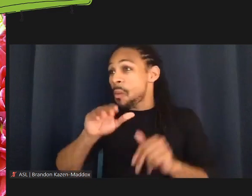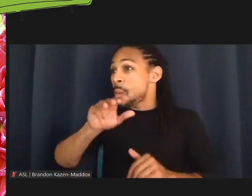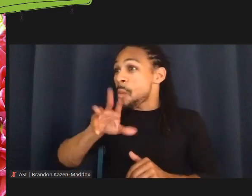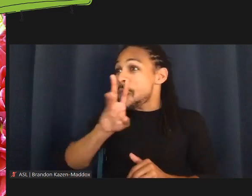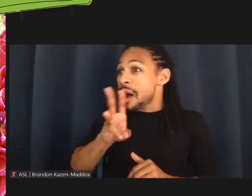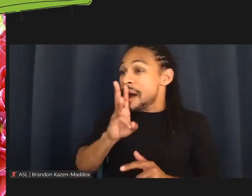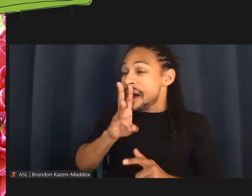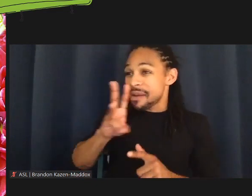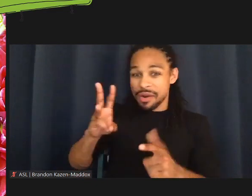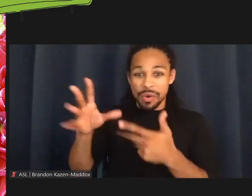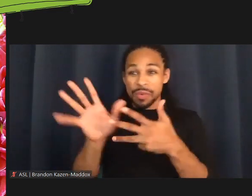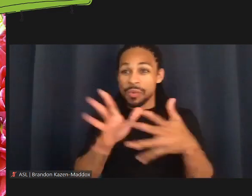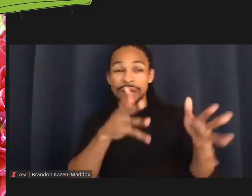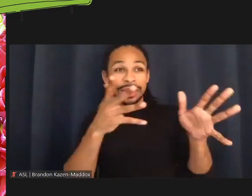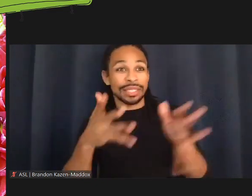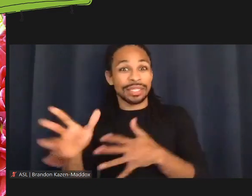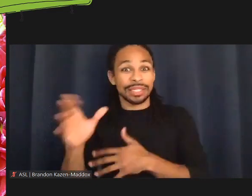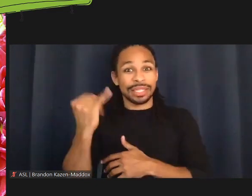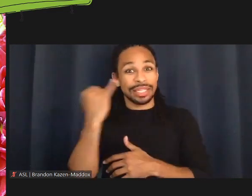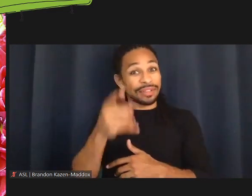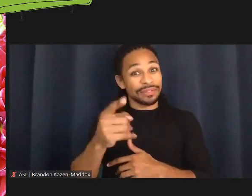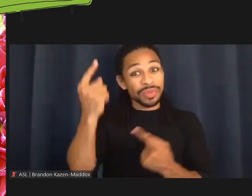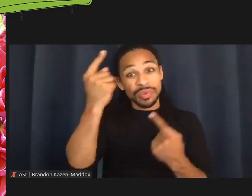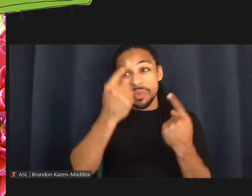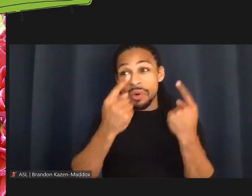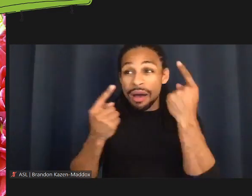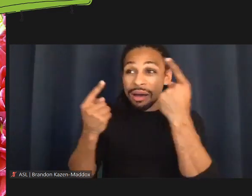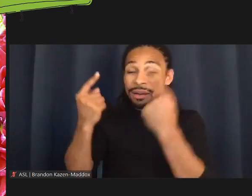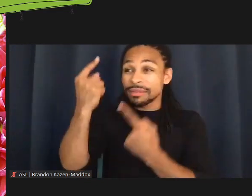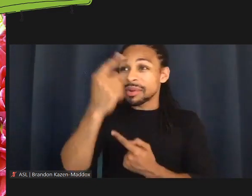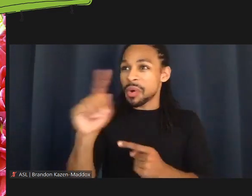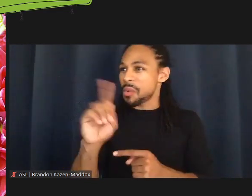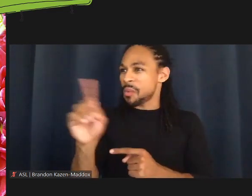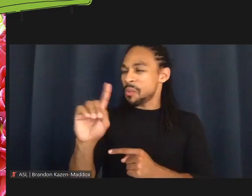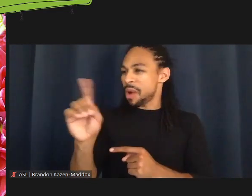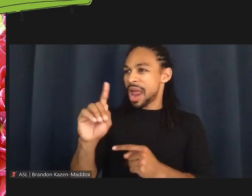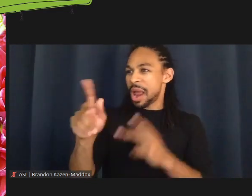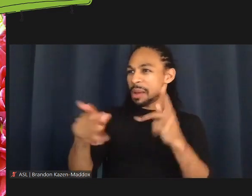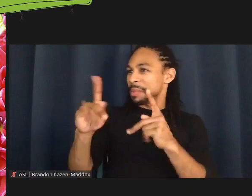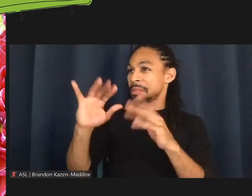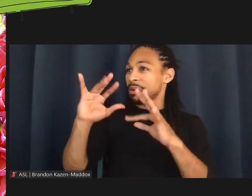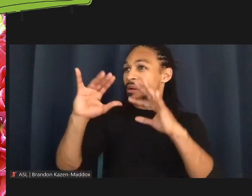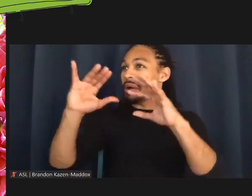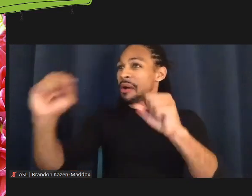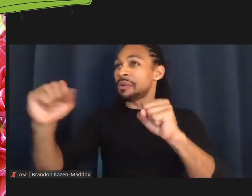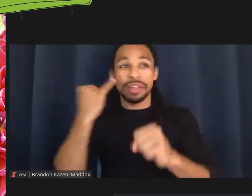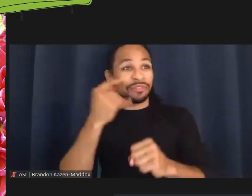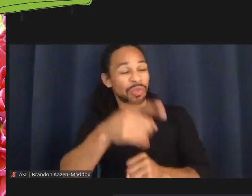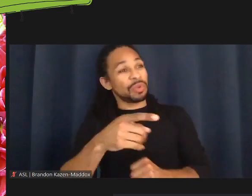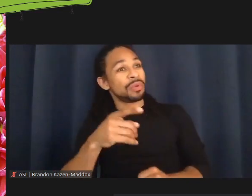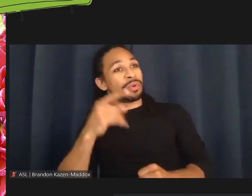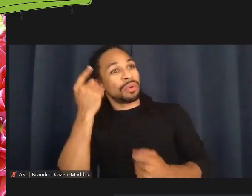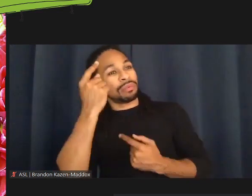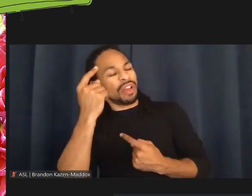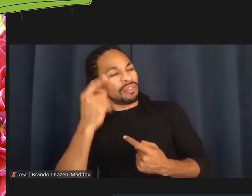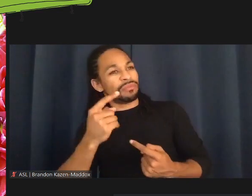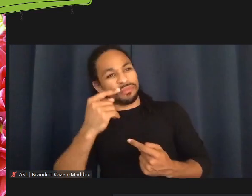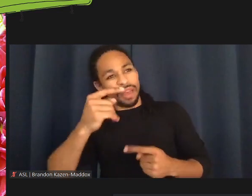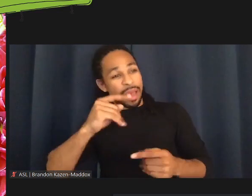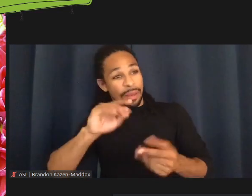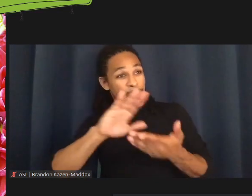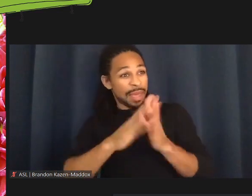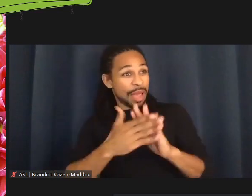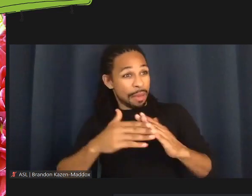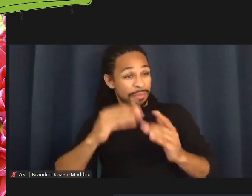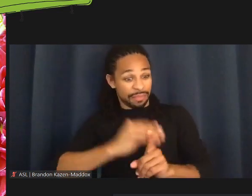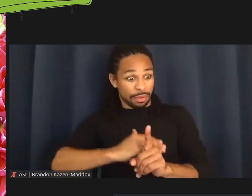the young, if you too fall feverish after that communal feeling, swear to God, when I'm dead,